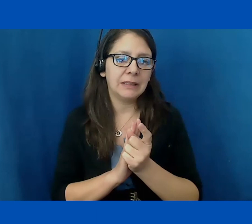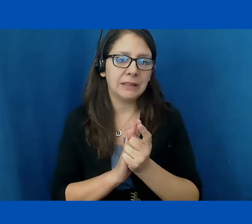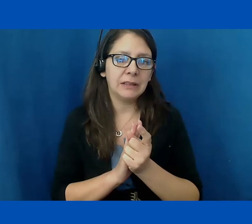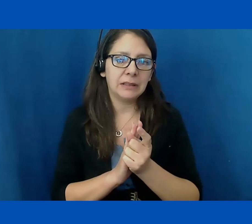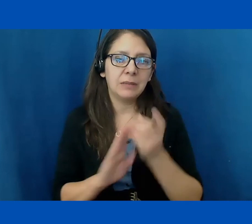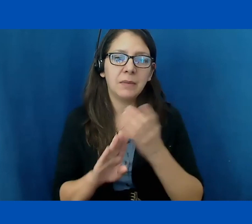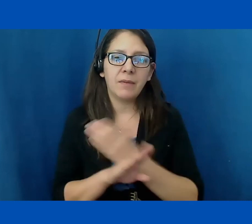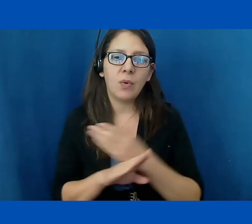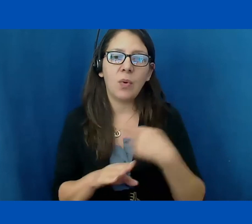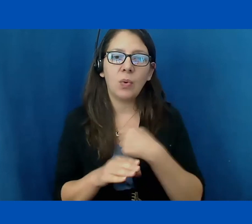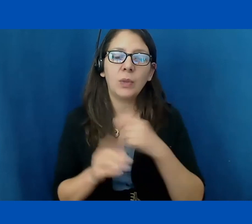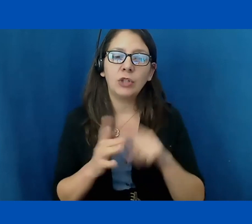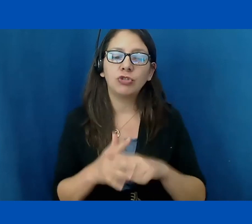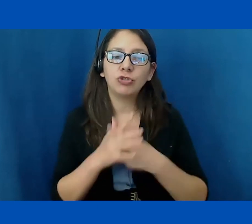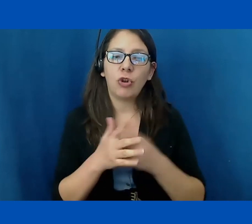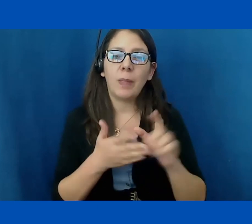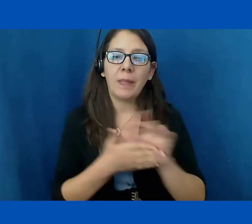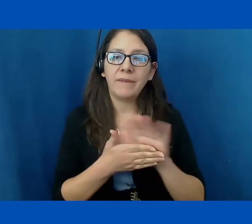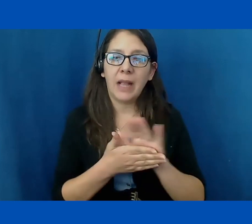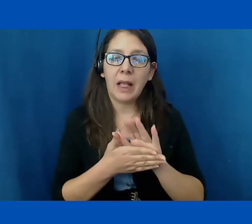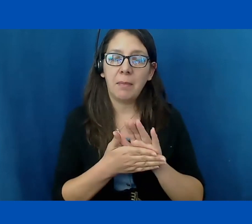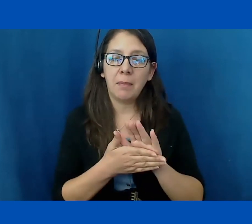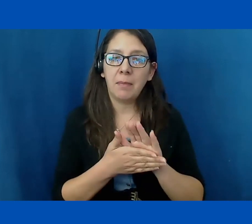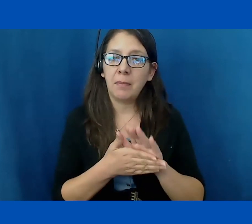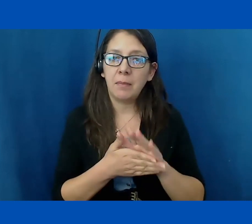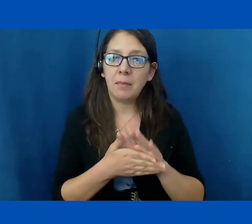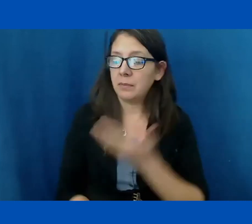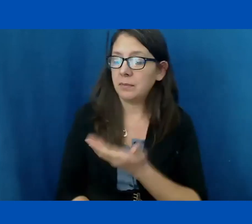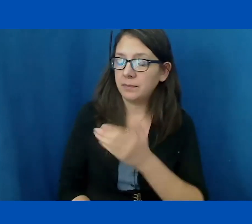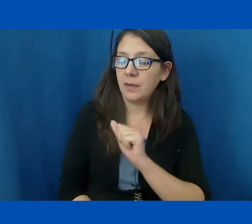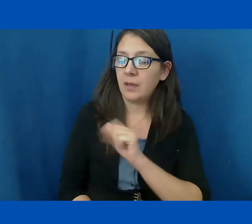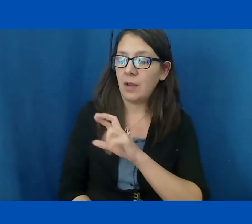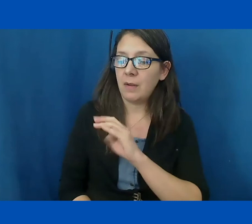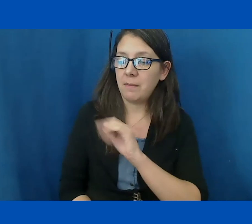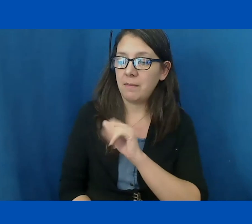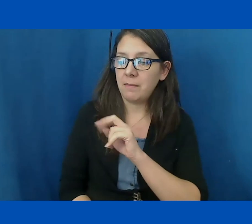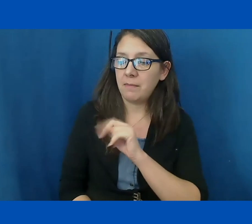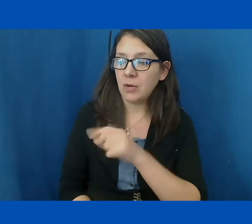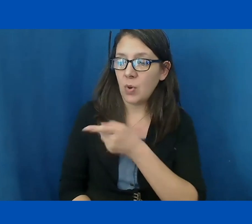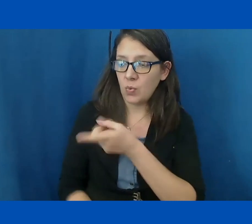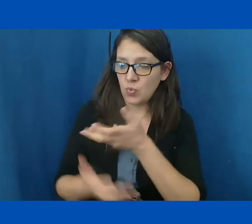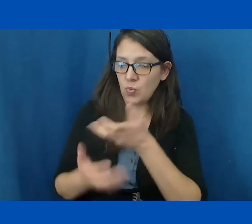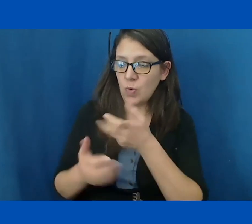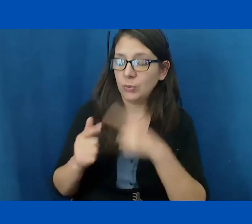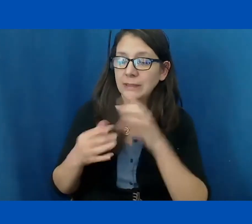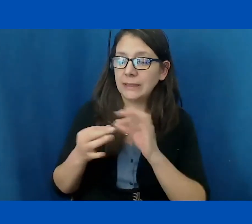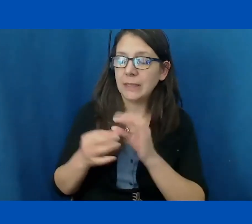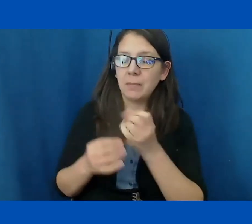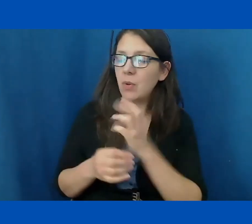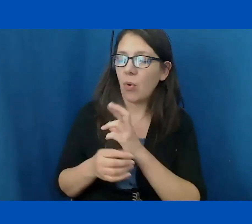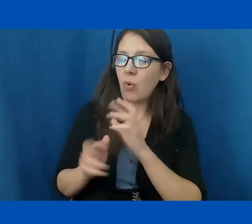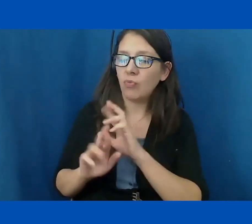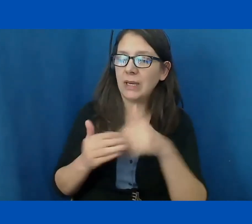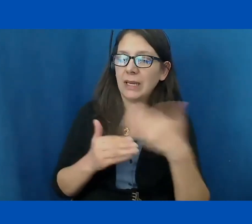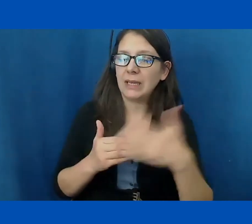So let's get a few more, unless Armando, did you want to say anything about that, or do you want us to move on to the next question?